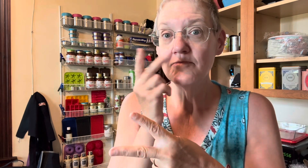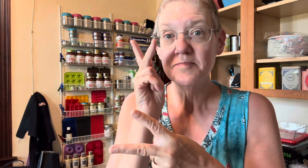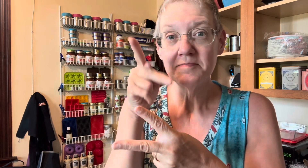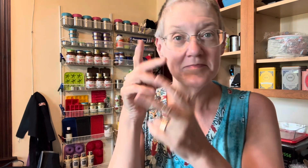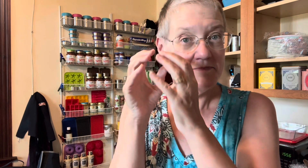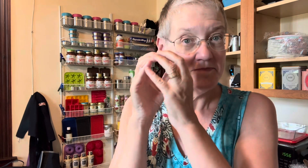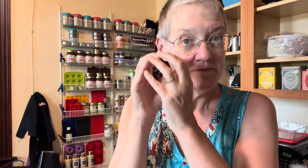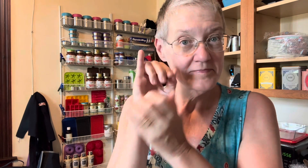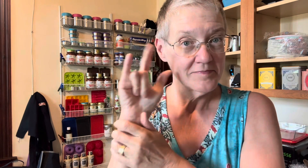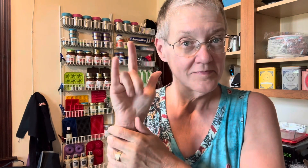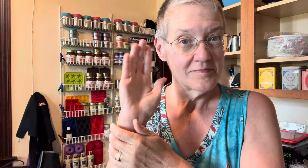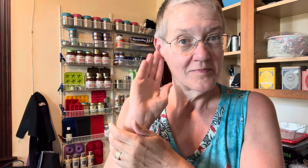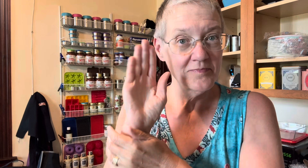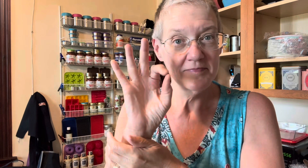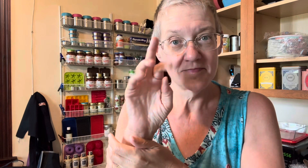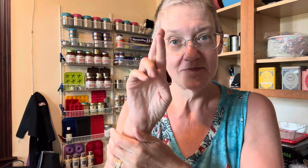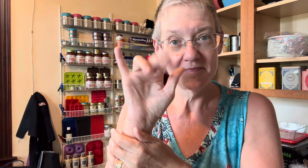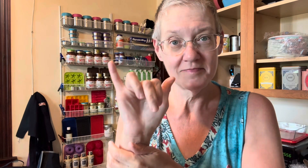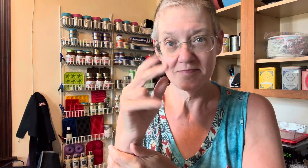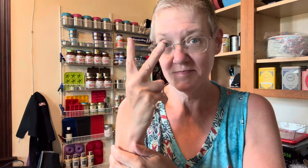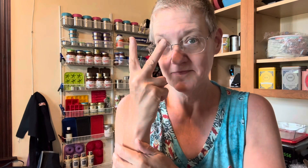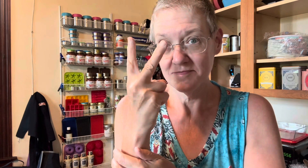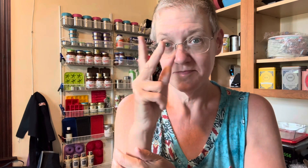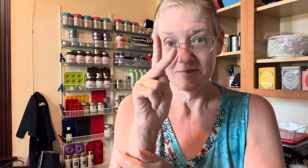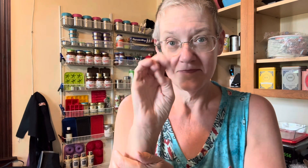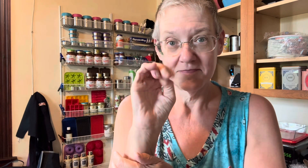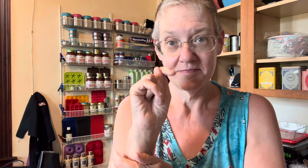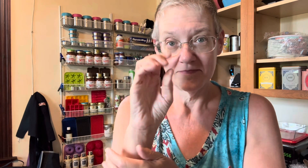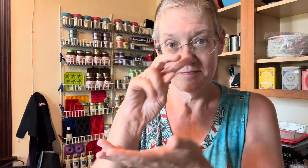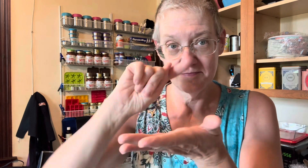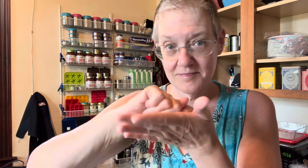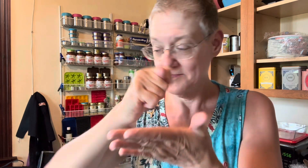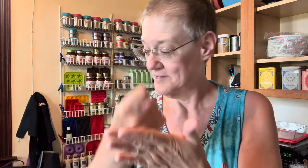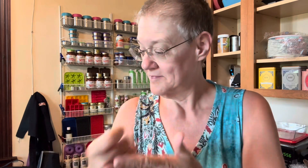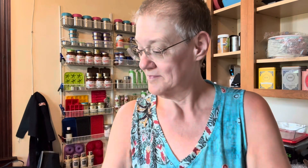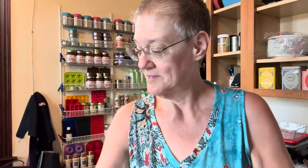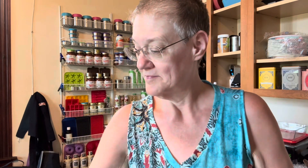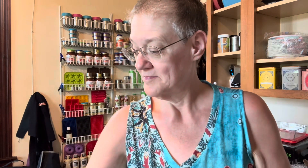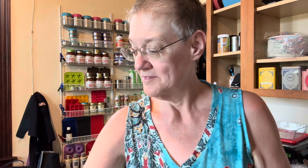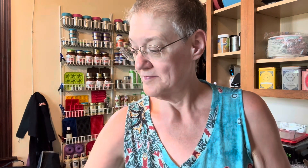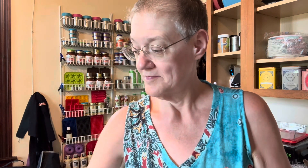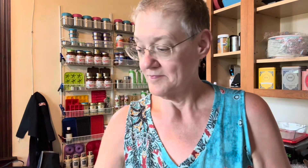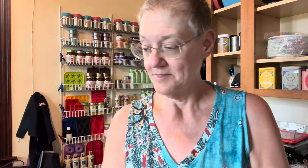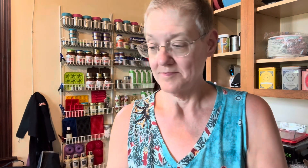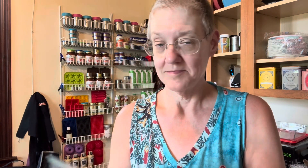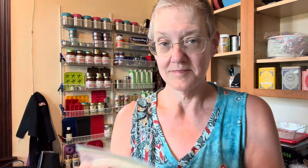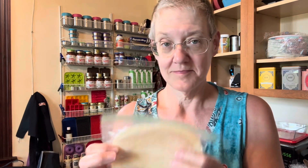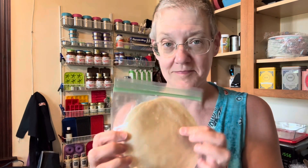Start by warming up the coconut oil, and we're going to fry 2 keto tortillas.